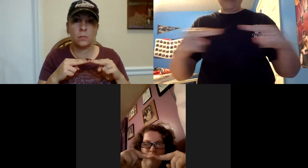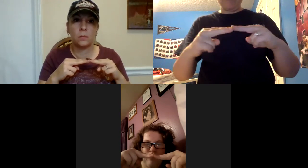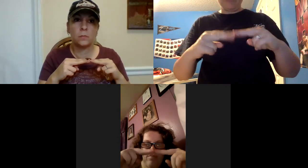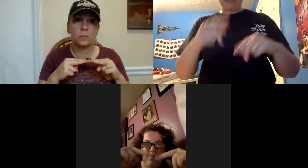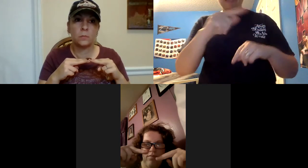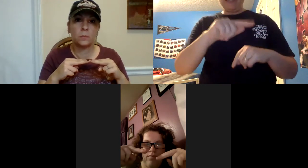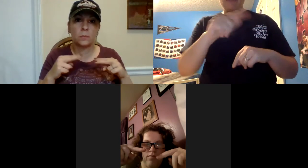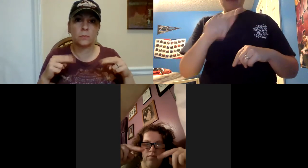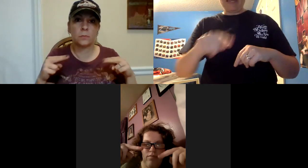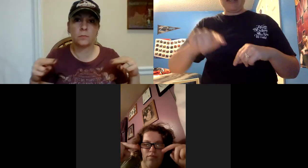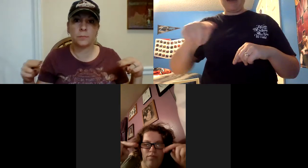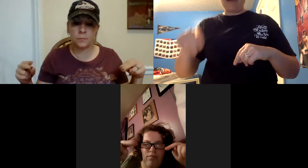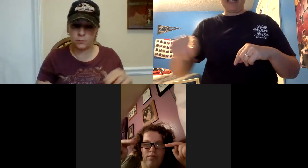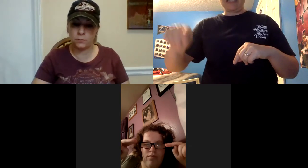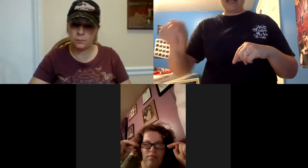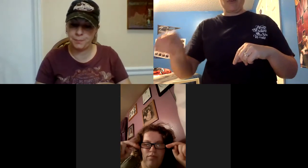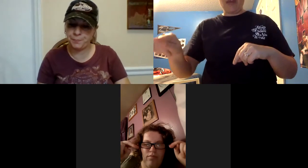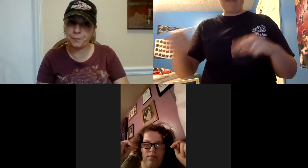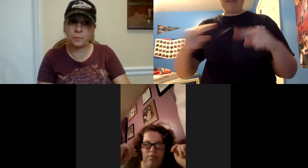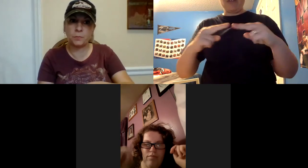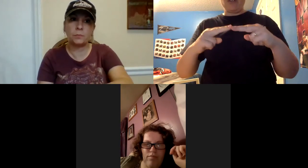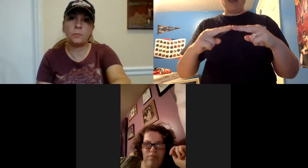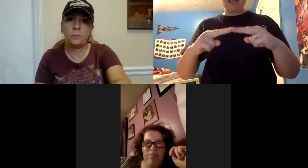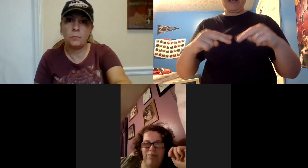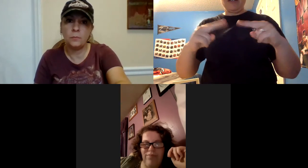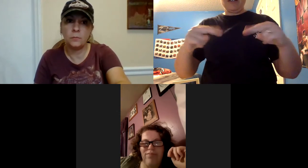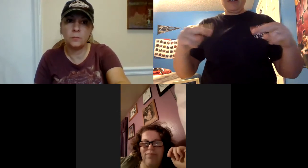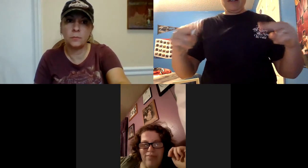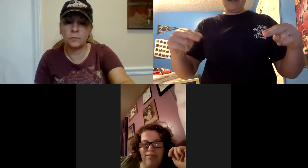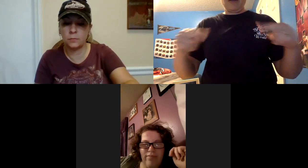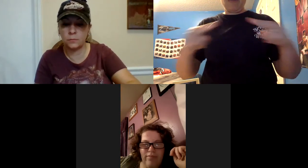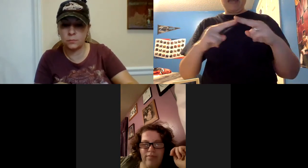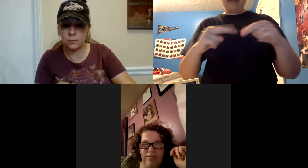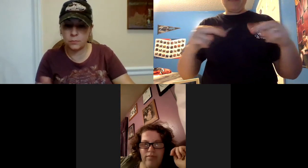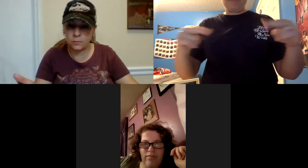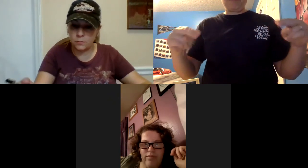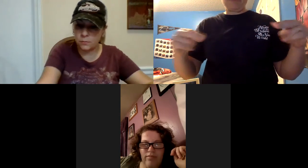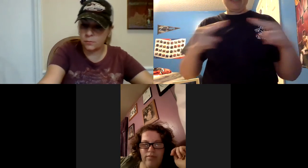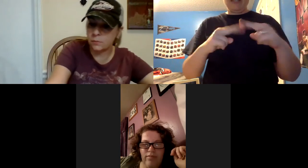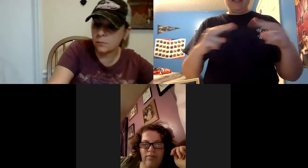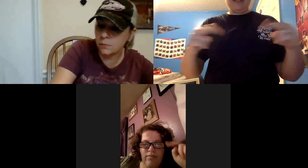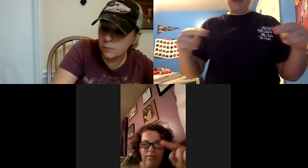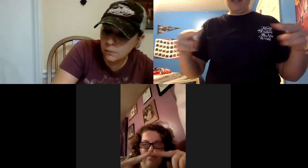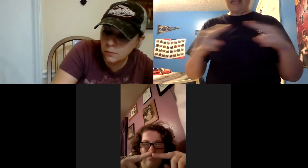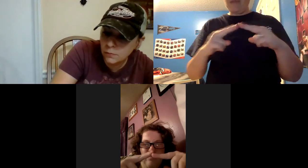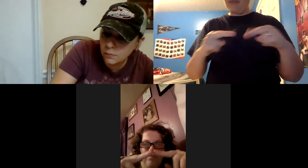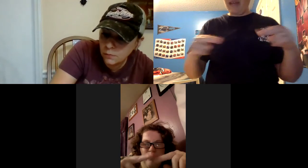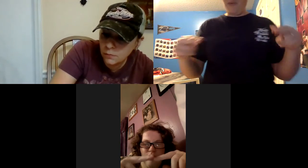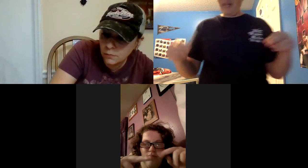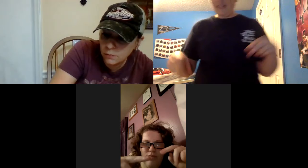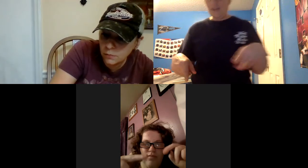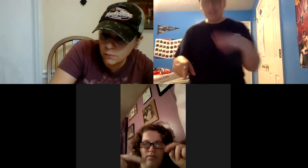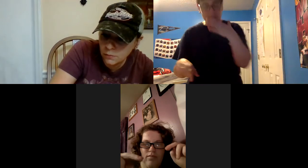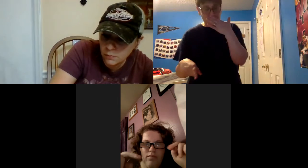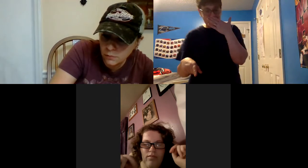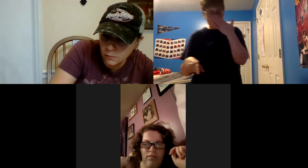wiggling them. Kind of like the bacon, you know how it gets kind of wavy when you cook it? So bacon. The only reason I put that one